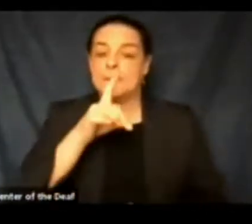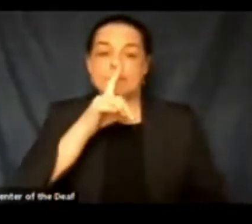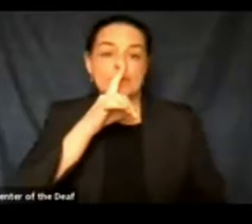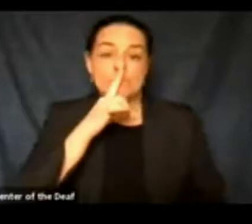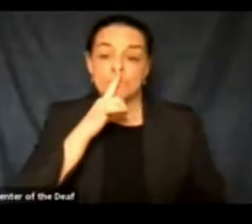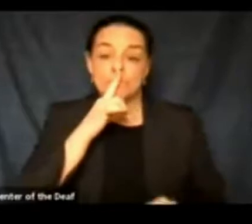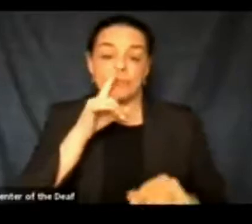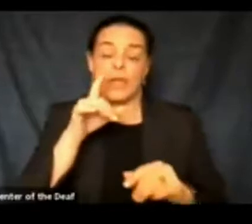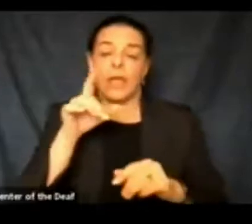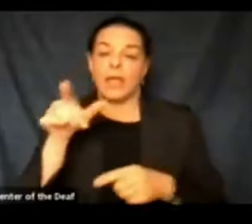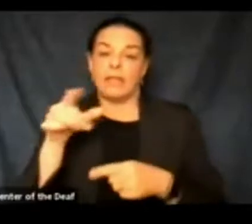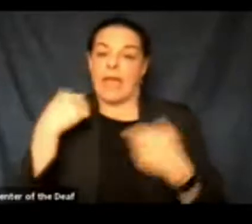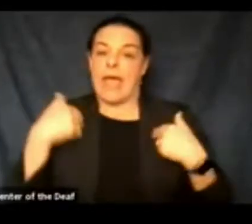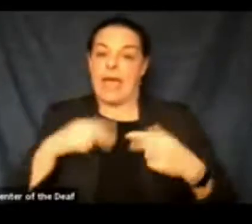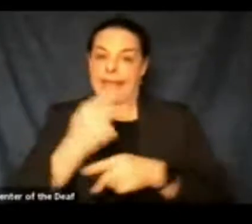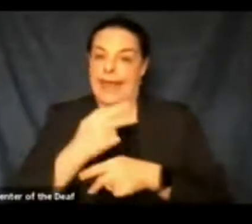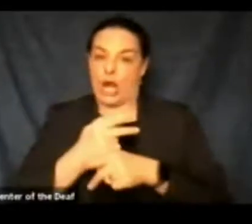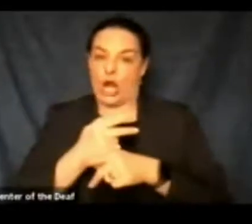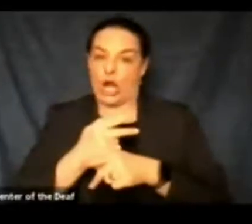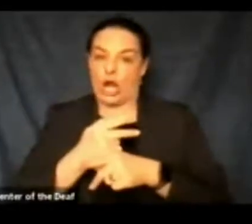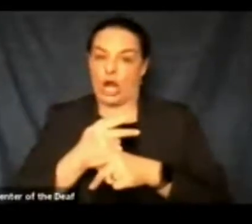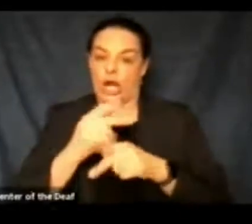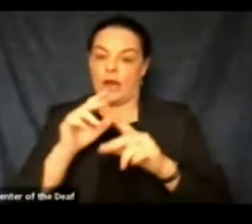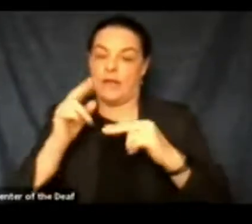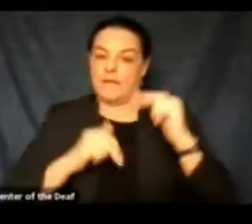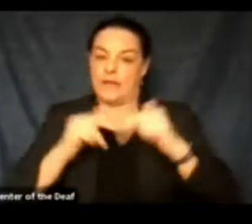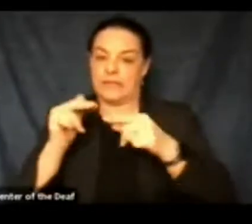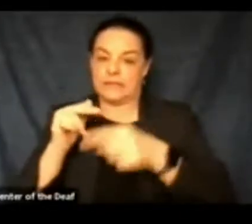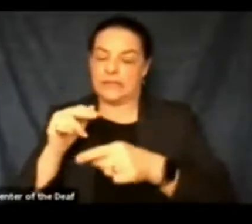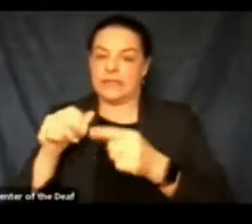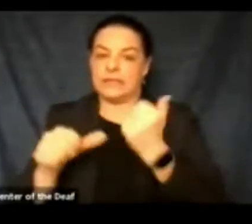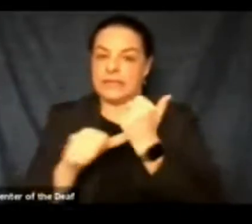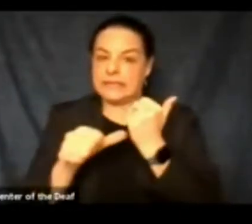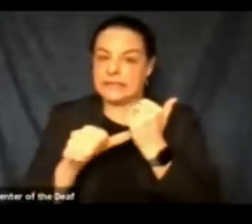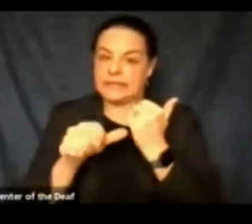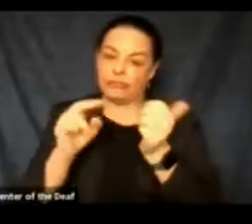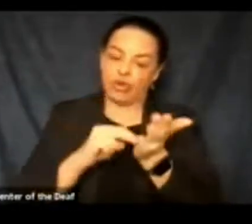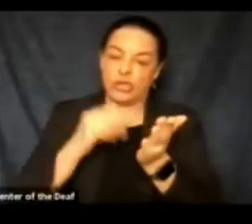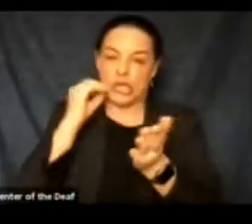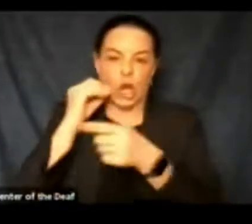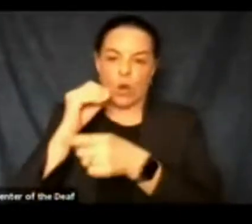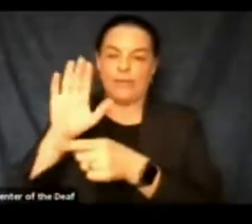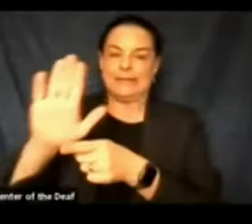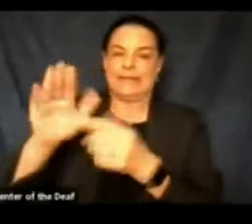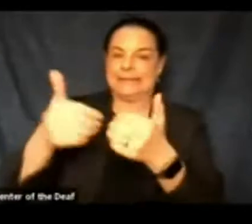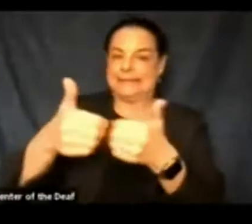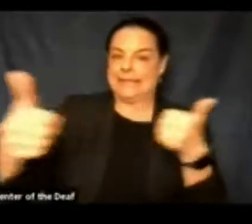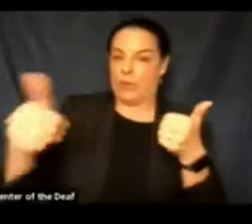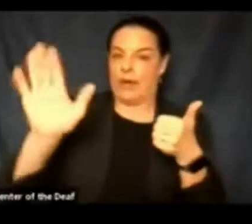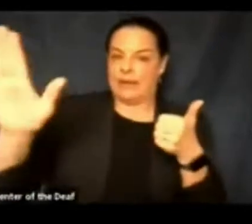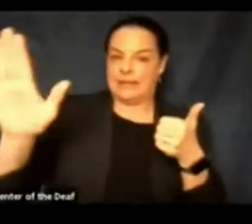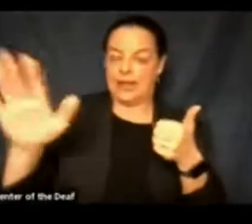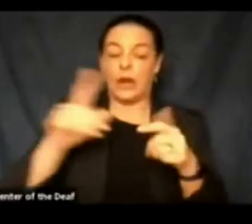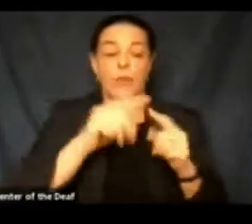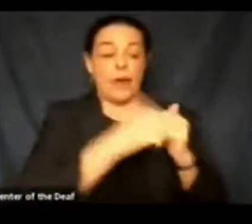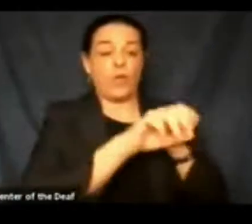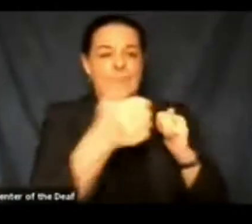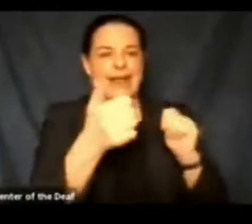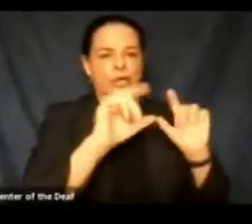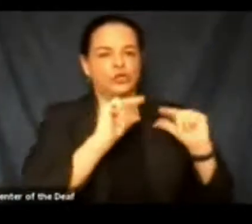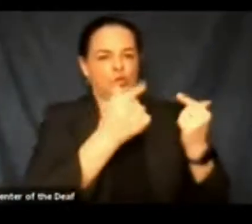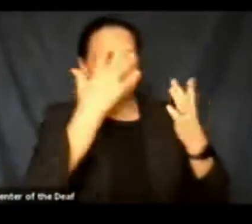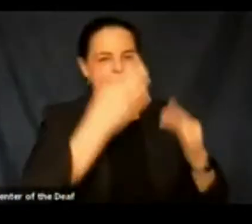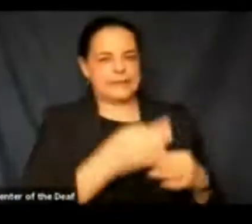long-term care piece. That's a separate federal allocation, but for everybody else vaccinating, it's a group decision. Cole, I think that answered